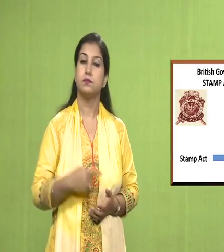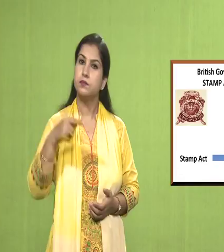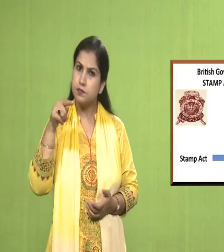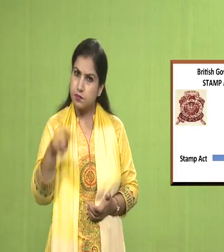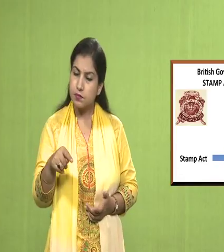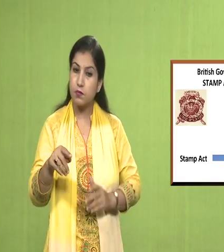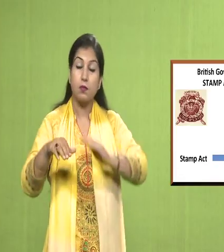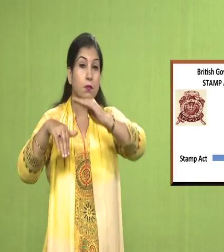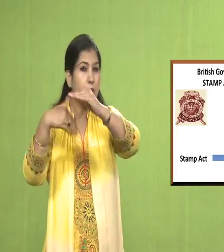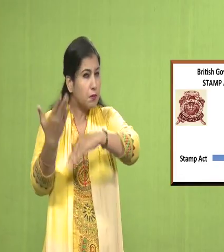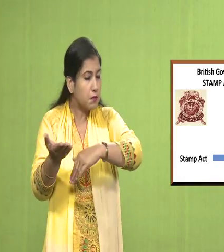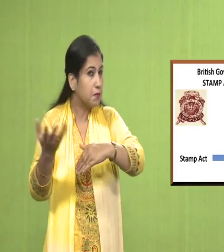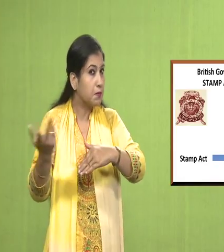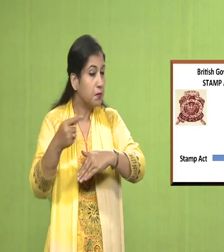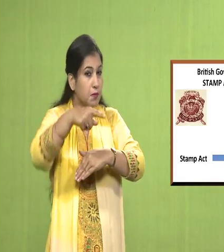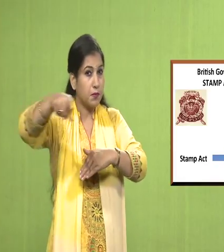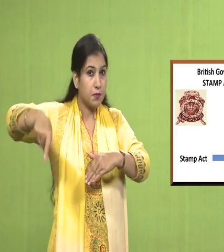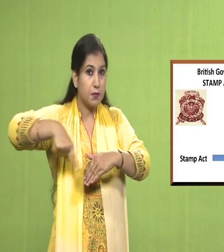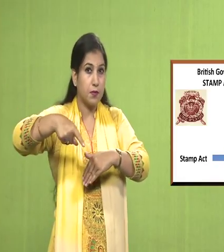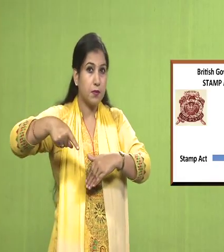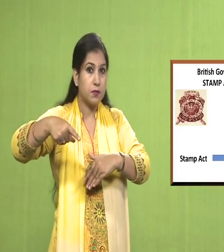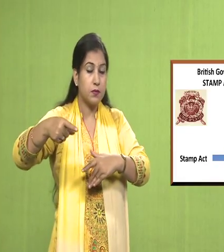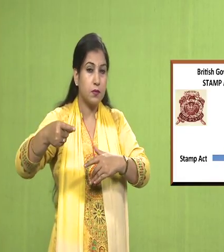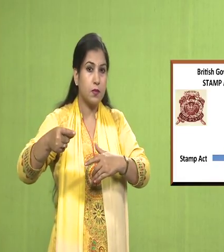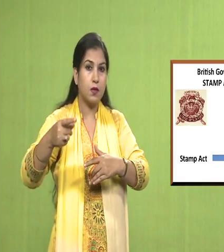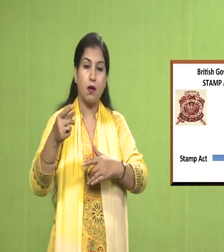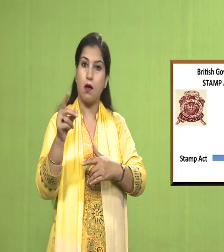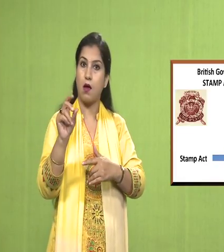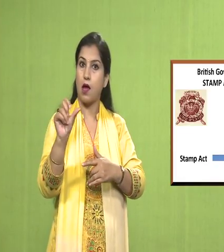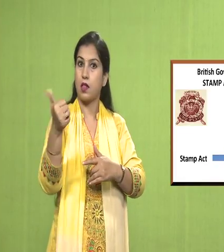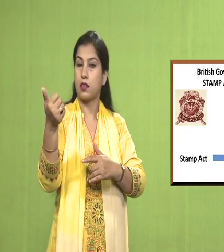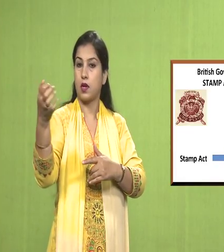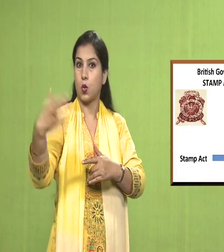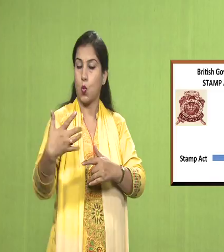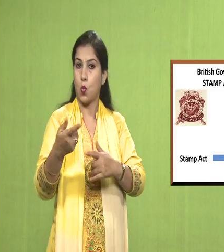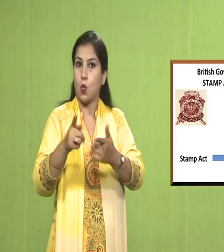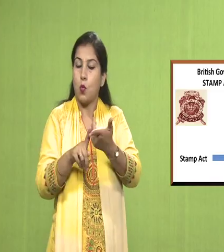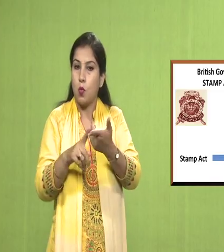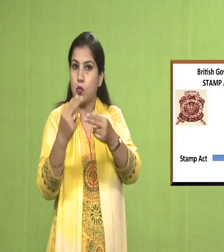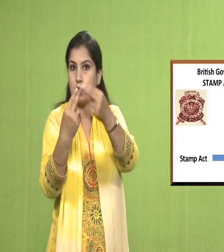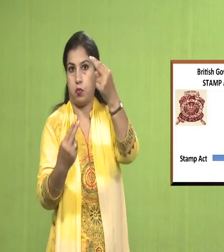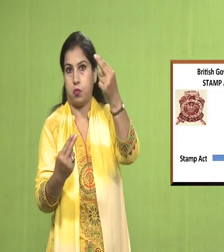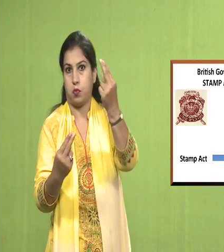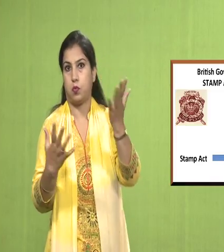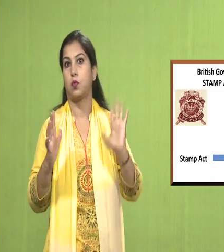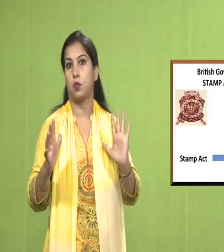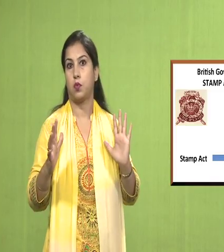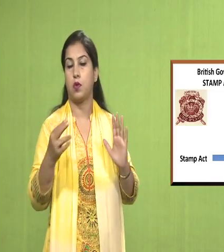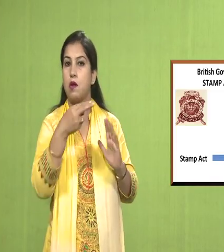and this led to the beginning of a new event known